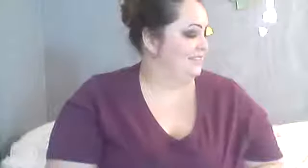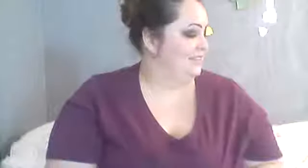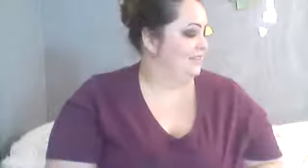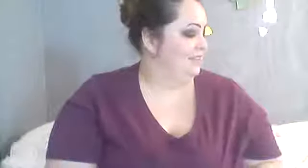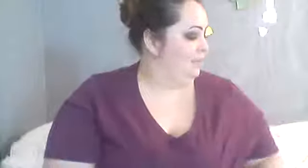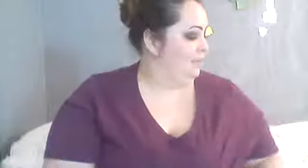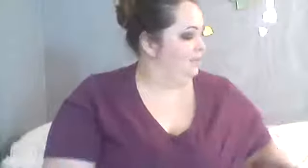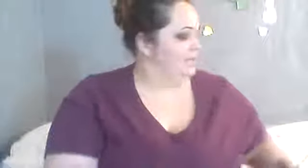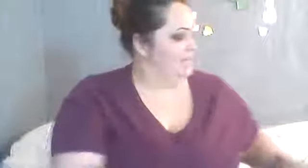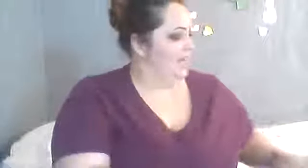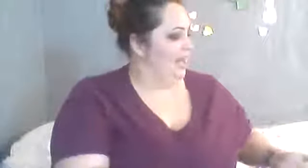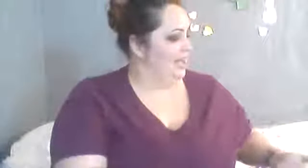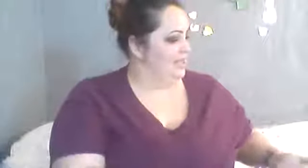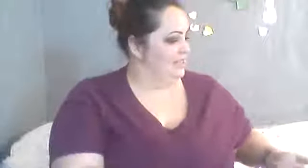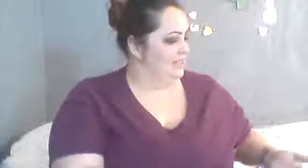Come here, buddy. You want to say hi?